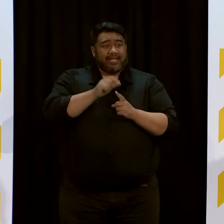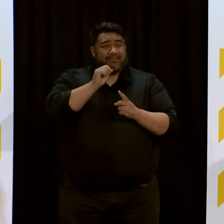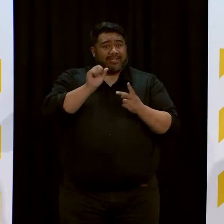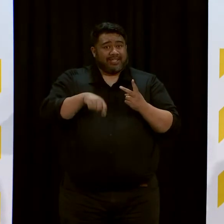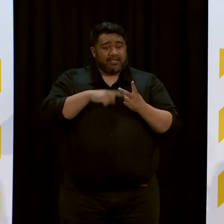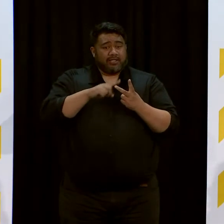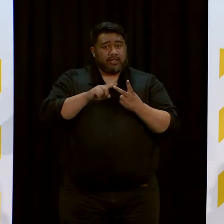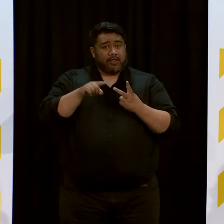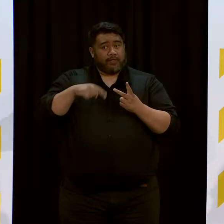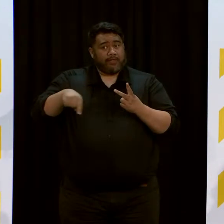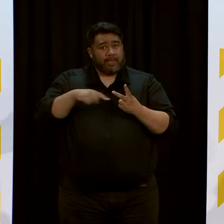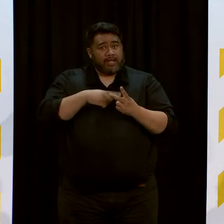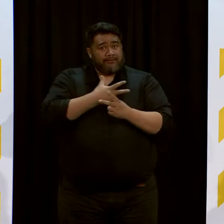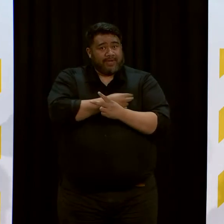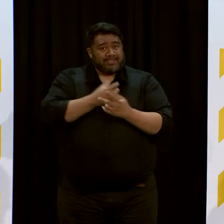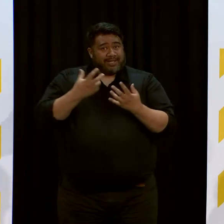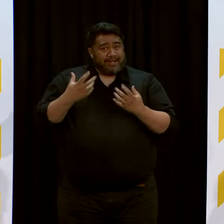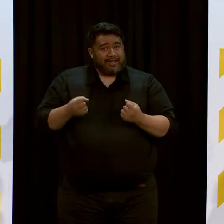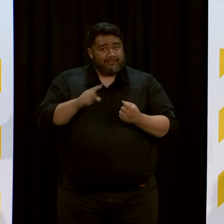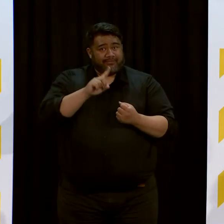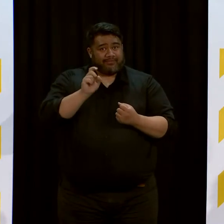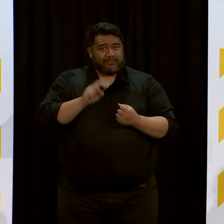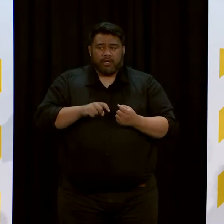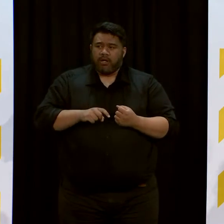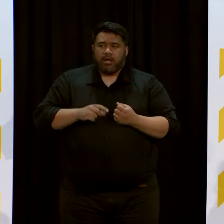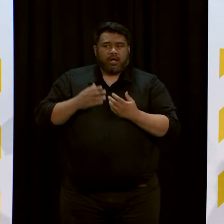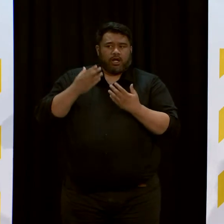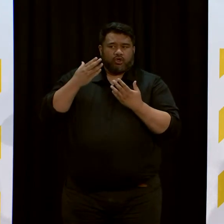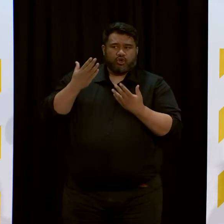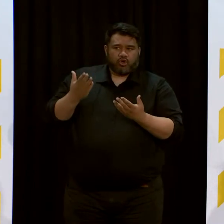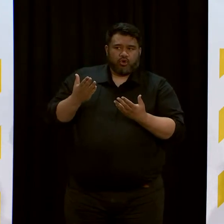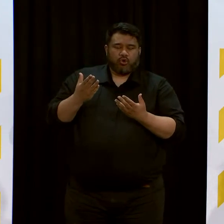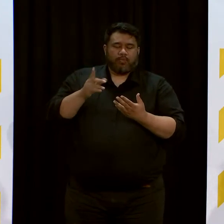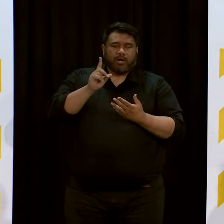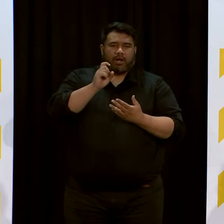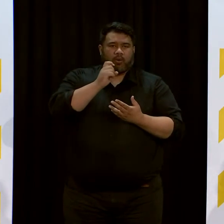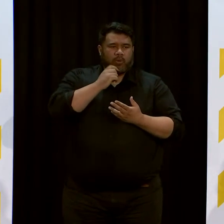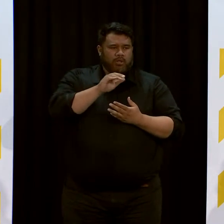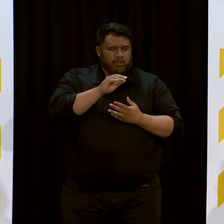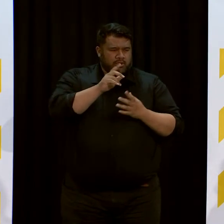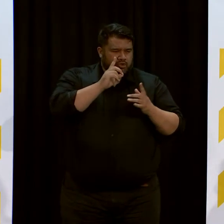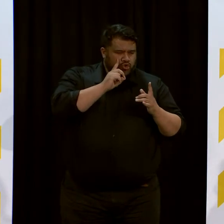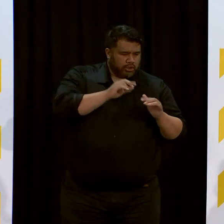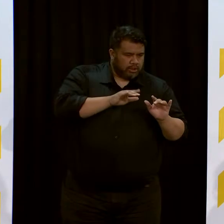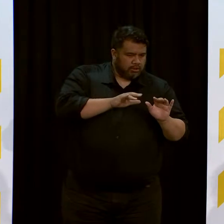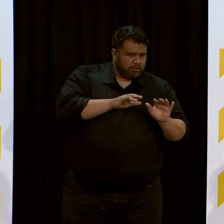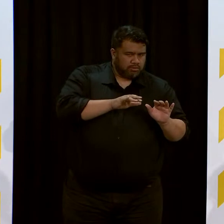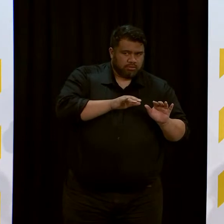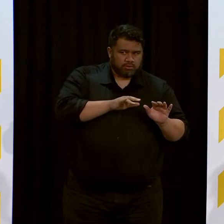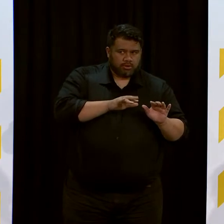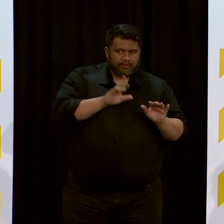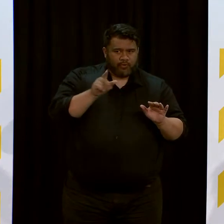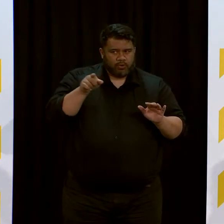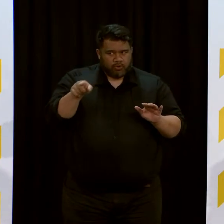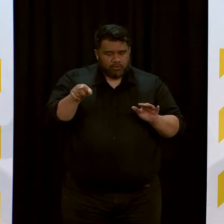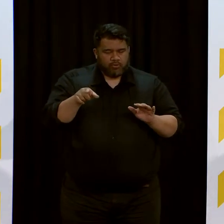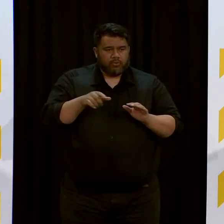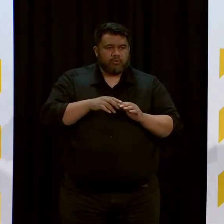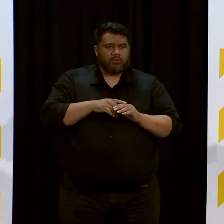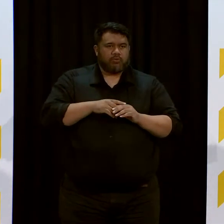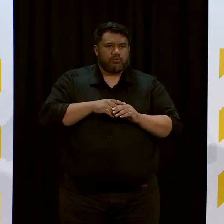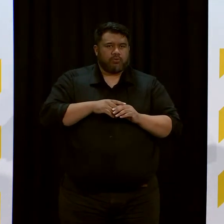they unvaccinated? Not that I'm aware of, but I will go away and check that for you, just to be certain about